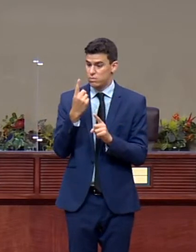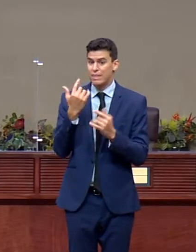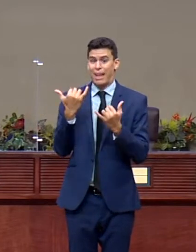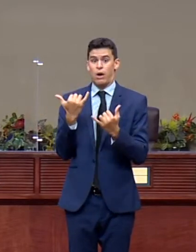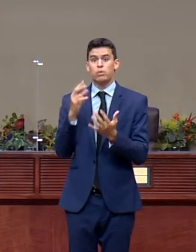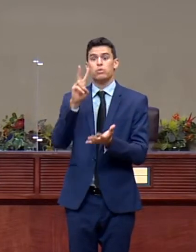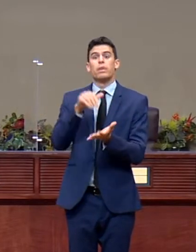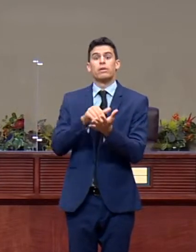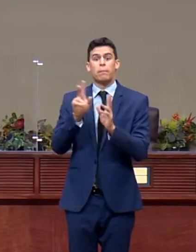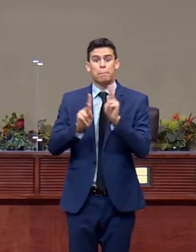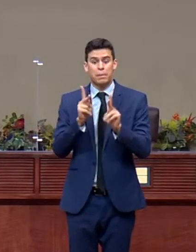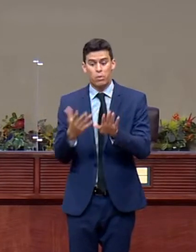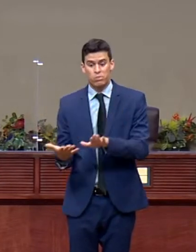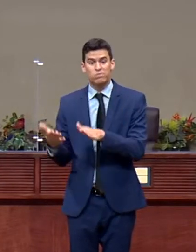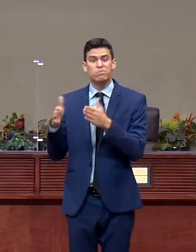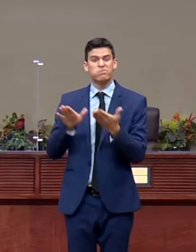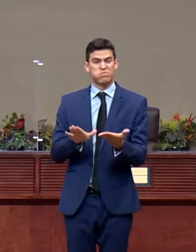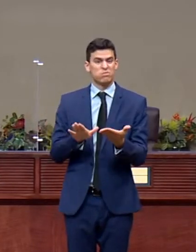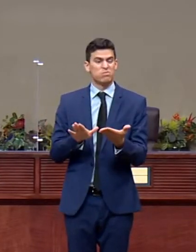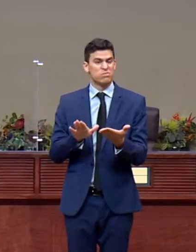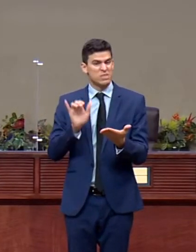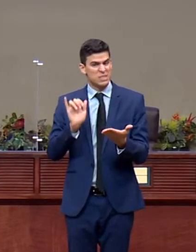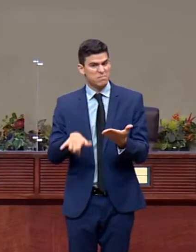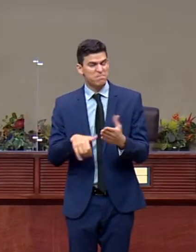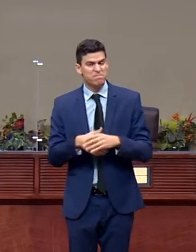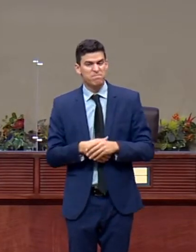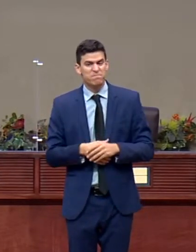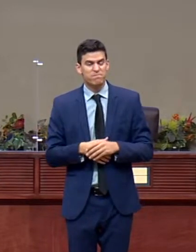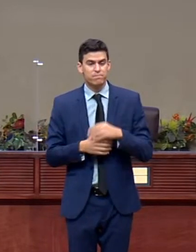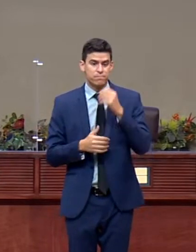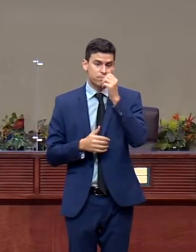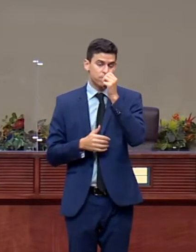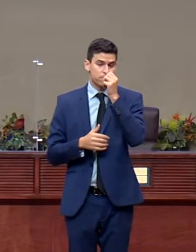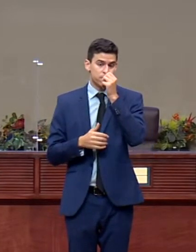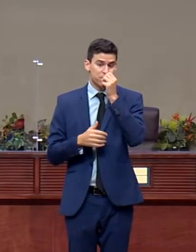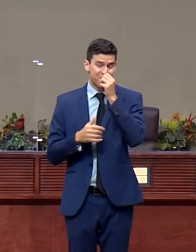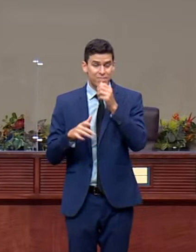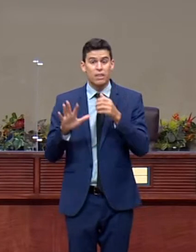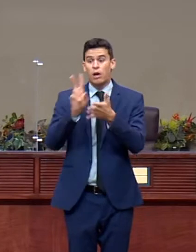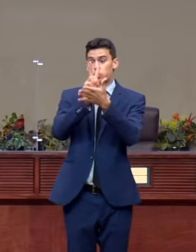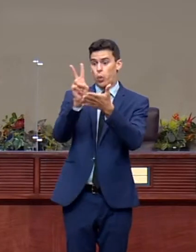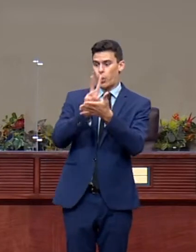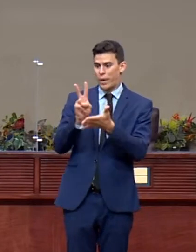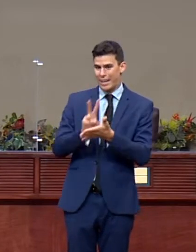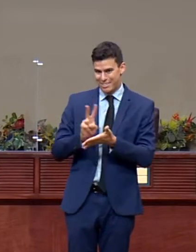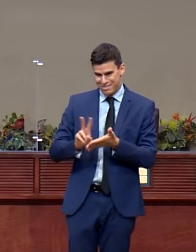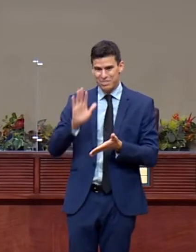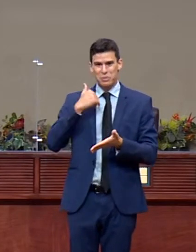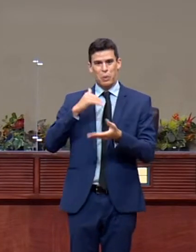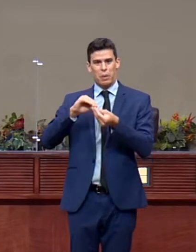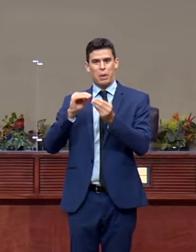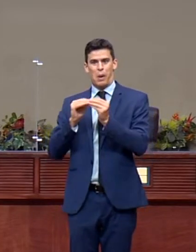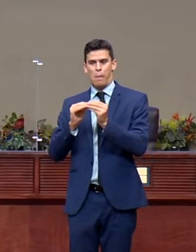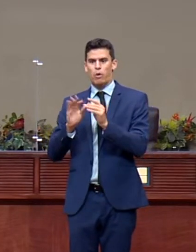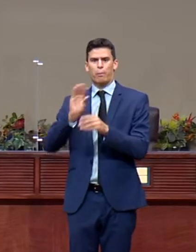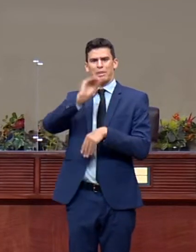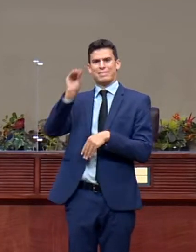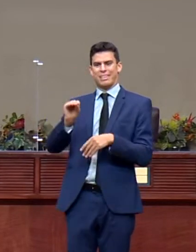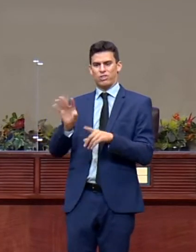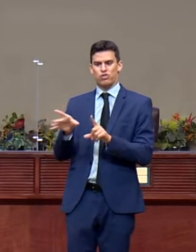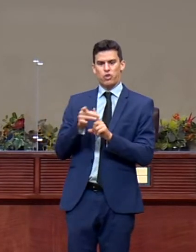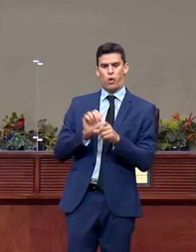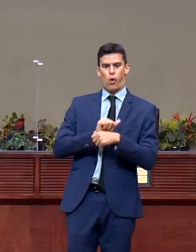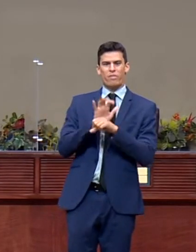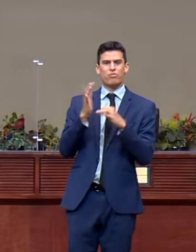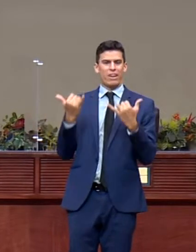cases, and I say about, but it's constantly changing. Our positivity rate is 8.3%, and this